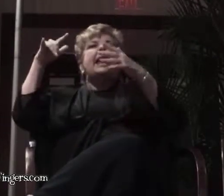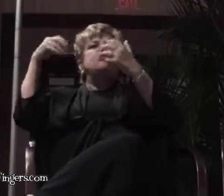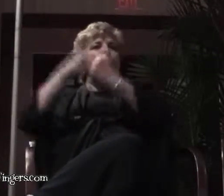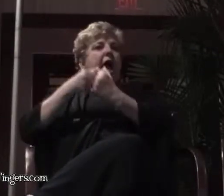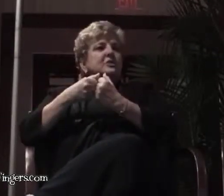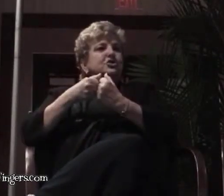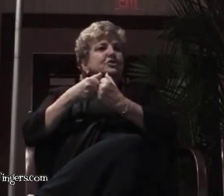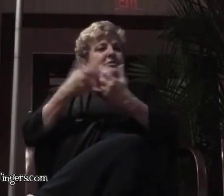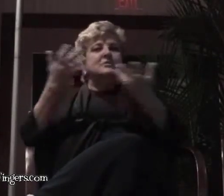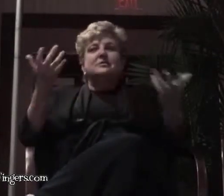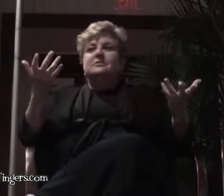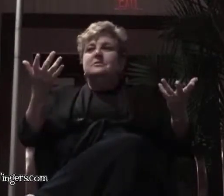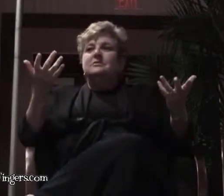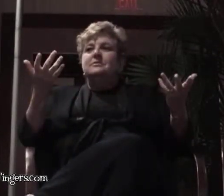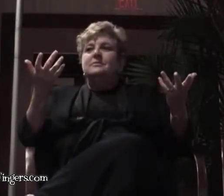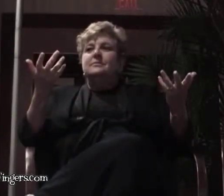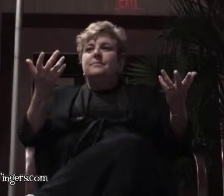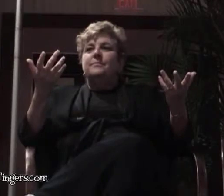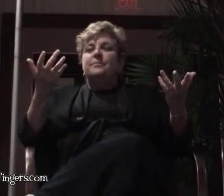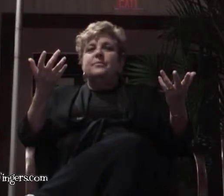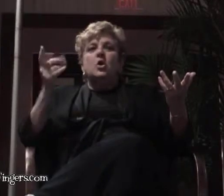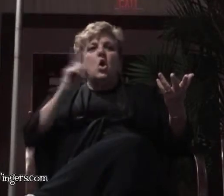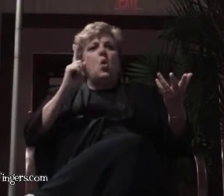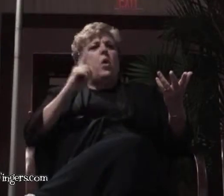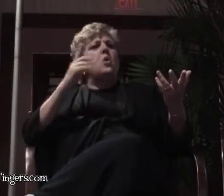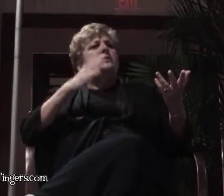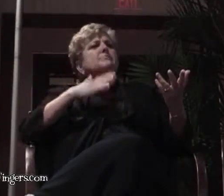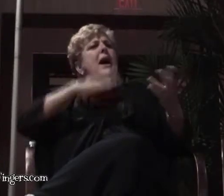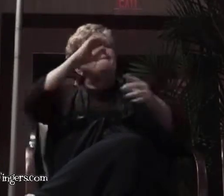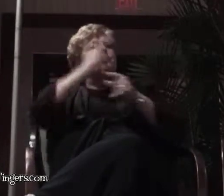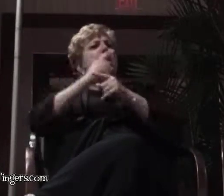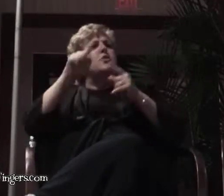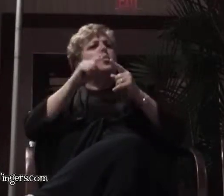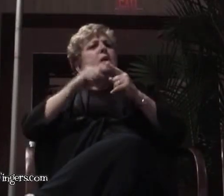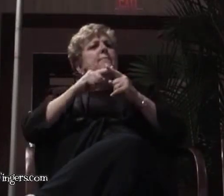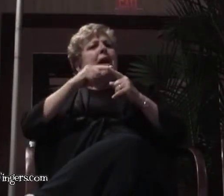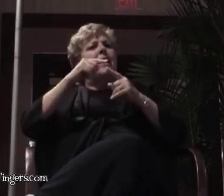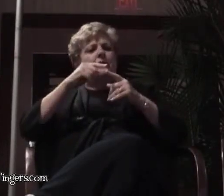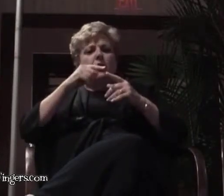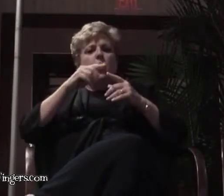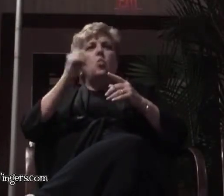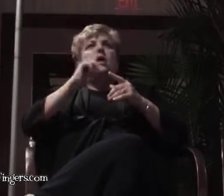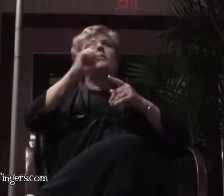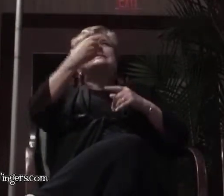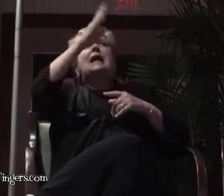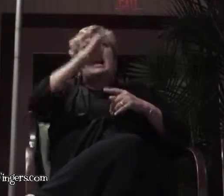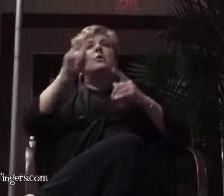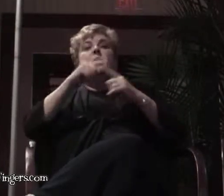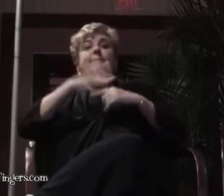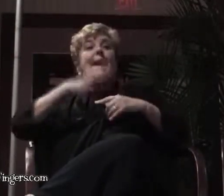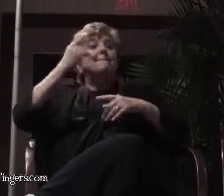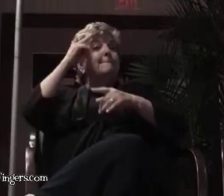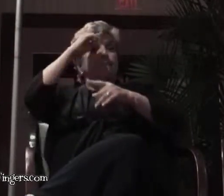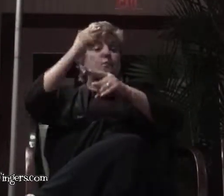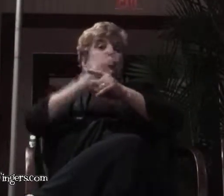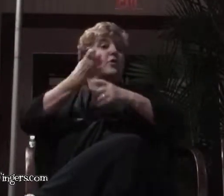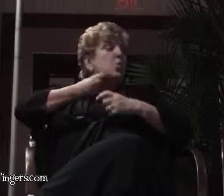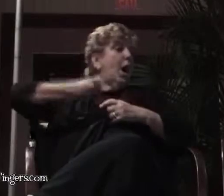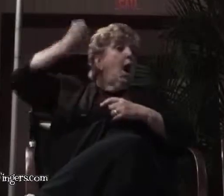was God when my brother was twisting on that t-shirt? Where was God when my buddies were getting blown to pieces in Vietnam? Where's God when I lay in